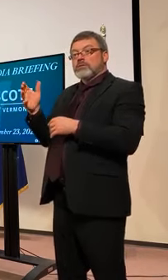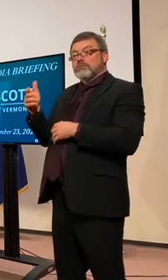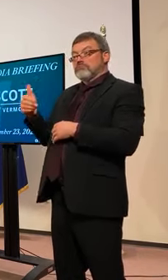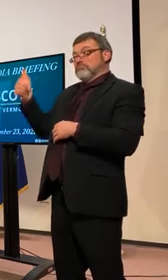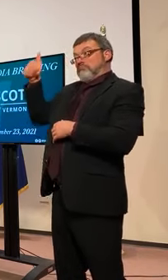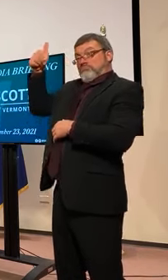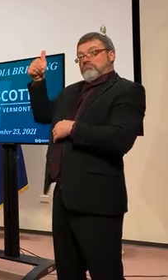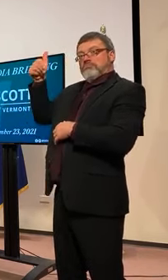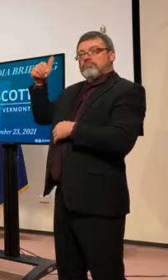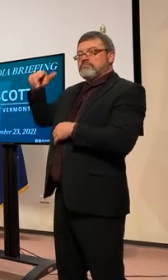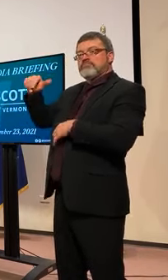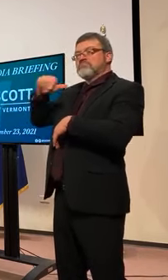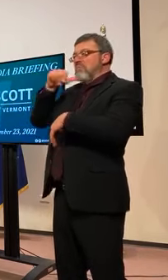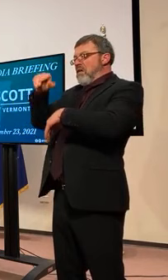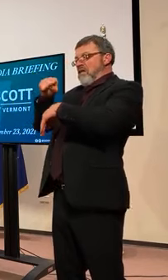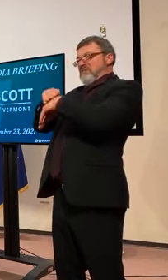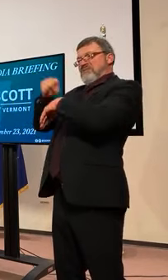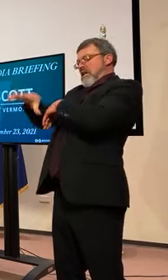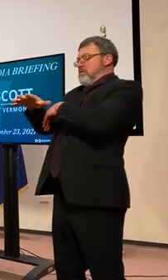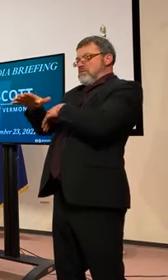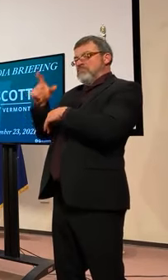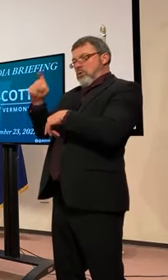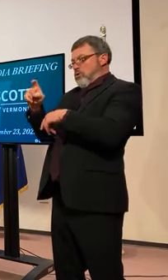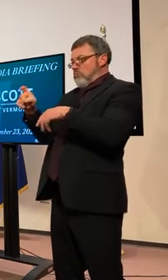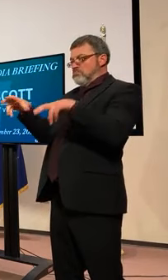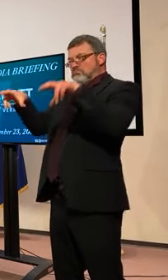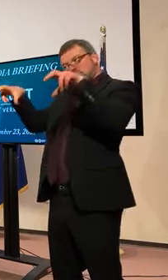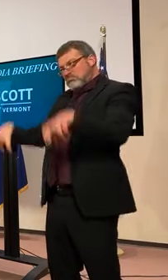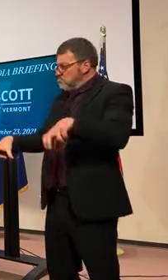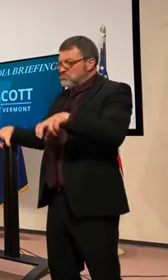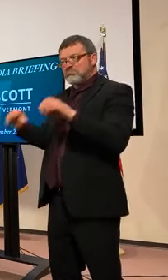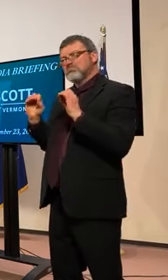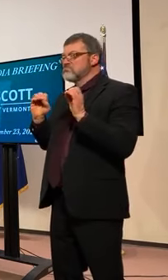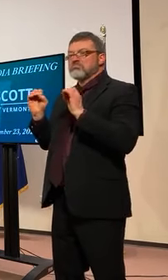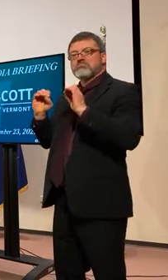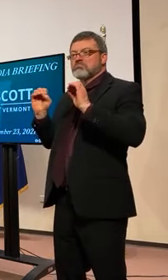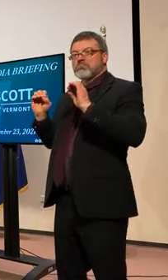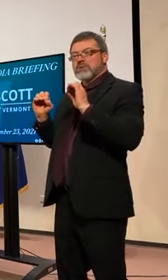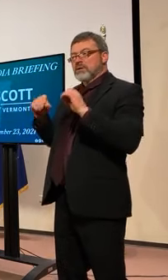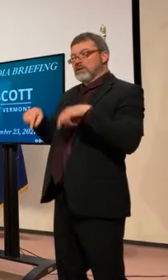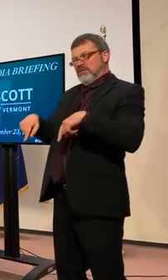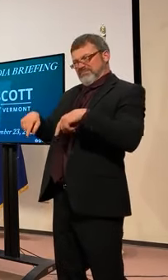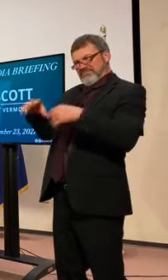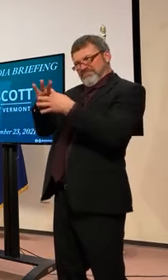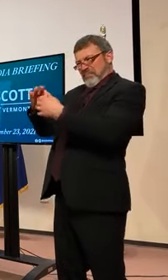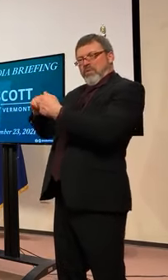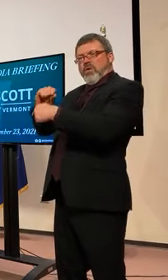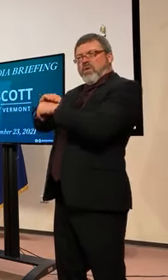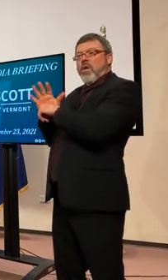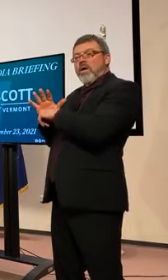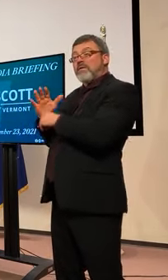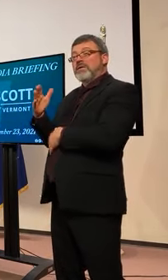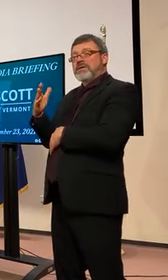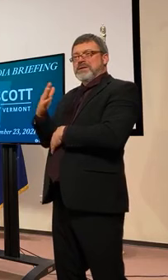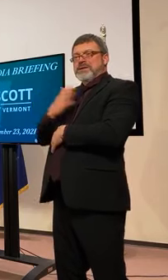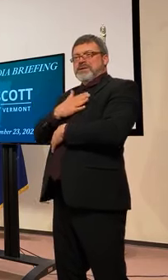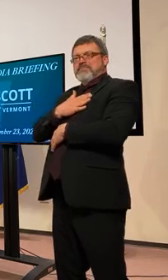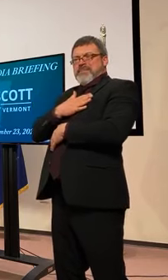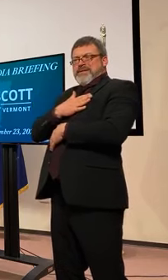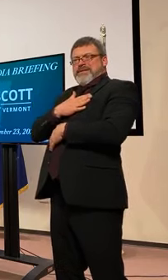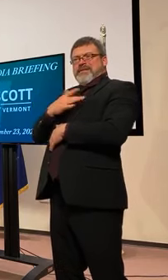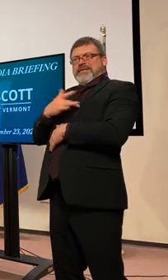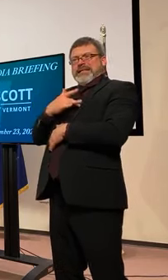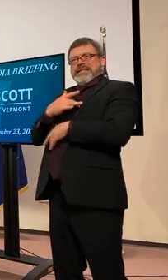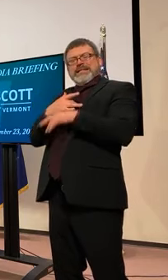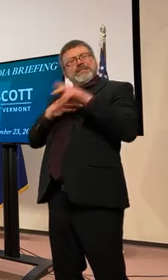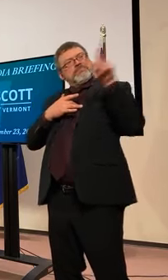to curb rising COVID-19 cases." It appears to me the White House feels has the same approach that